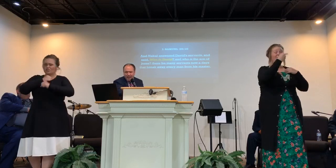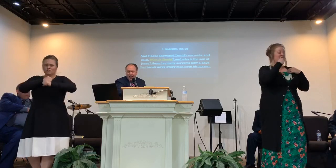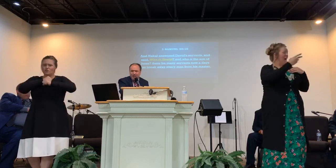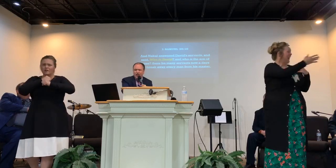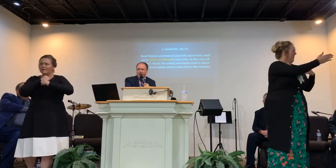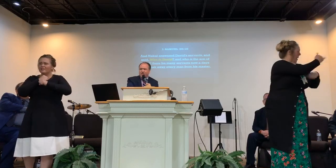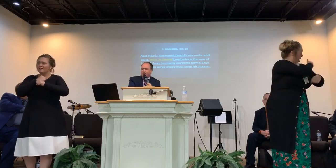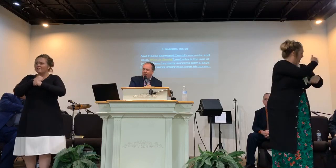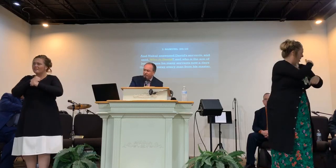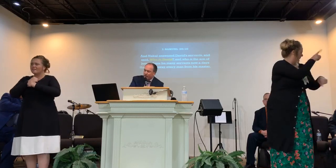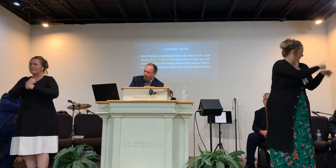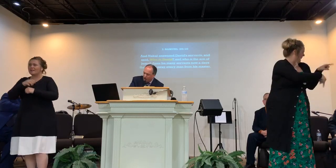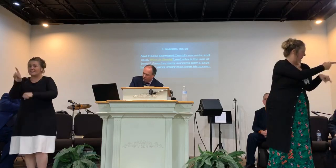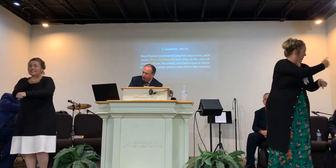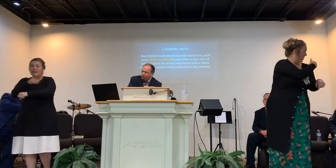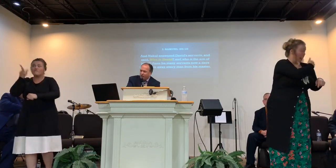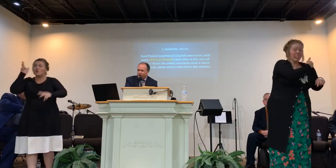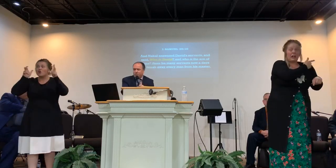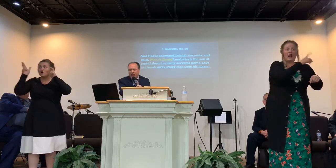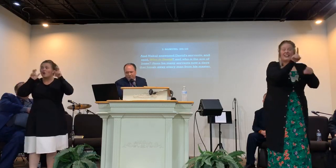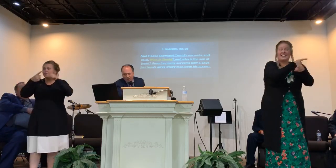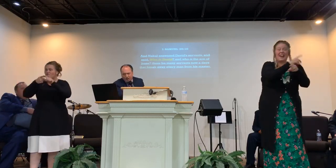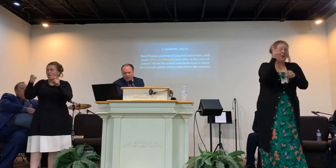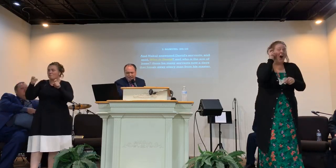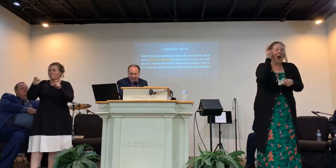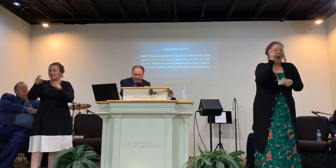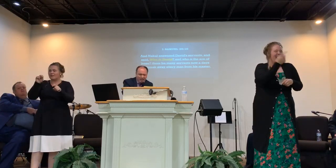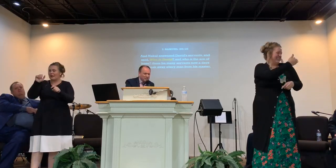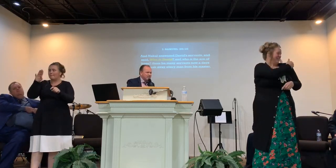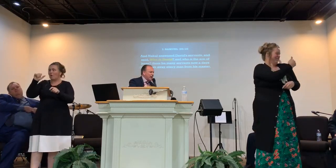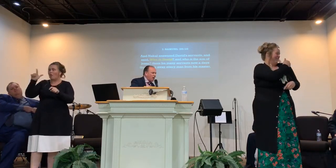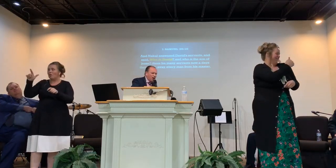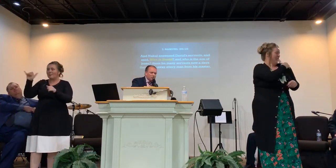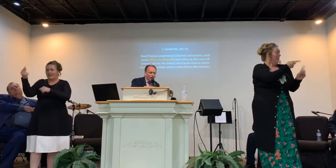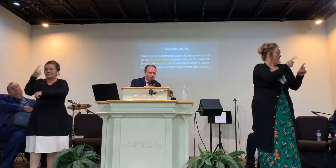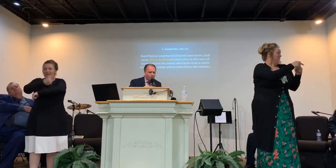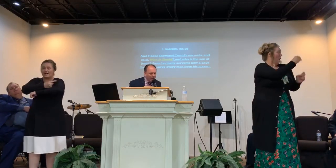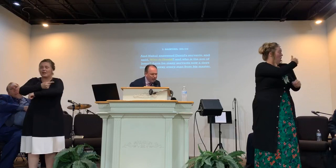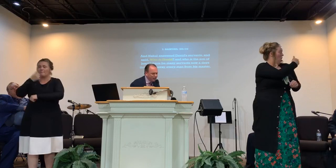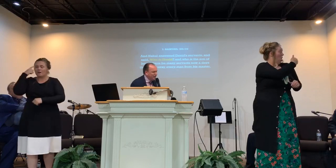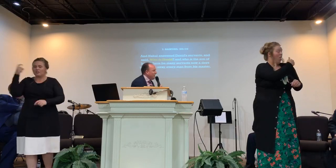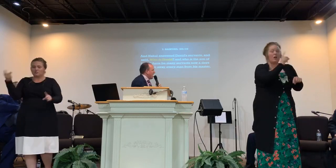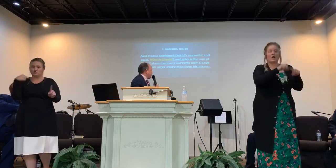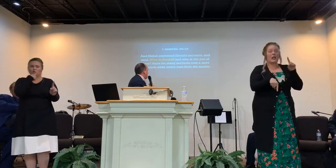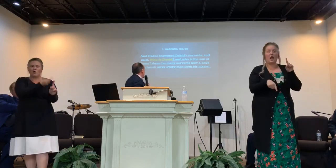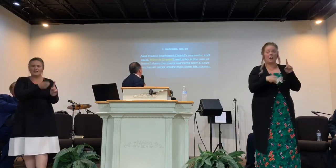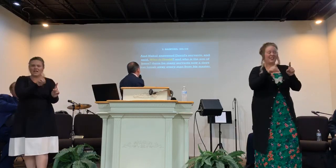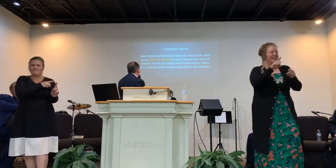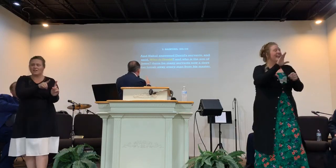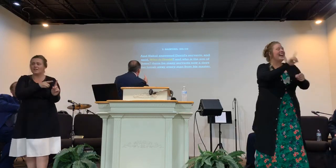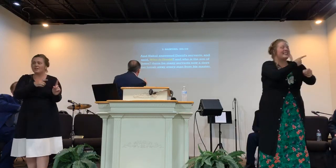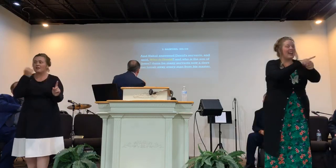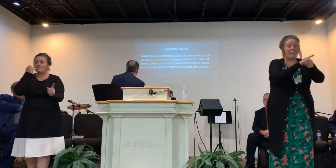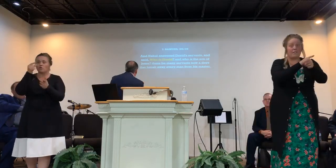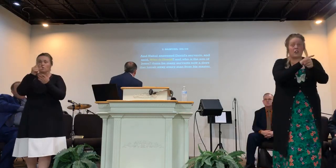insecurity, amen, that David heard from Nabal that day, because Nabal told David, if you read in verse 25,